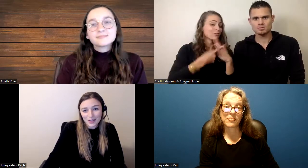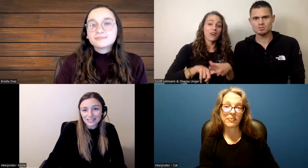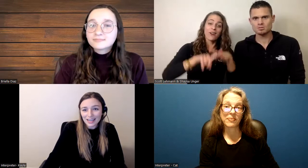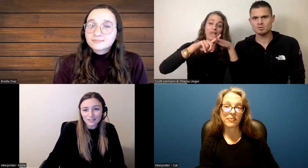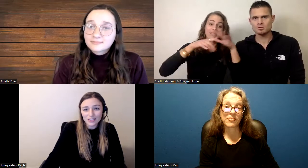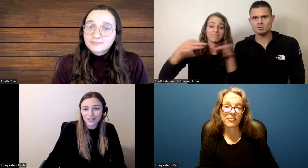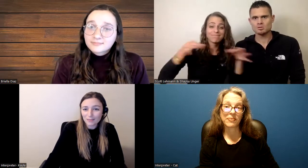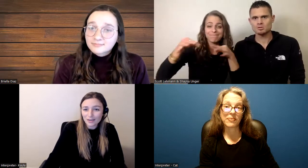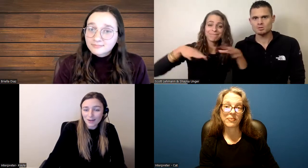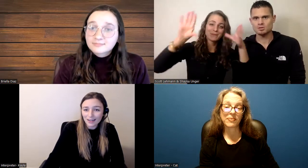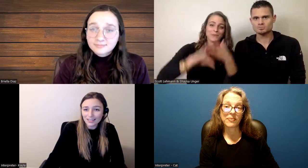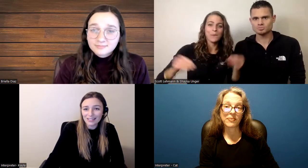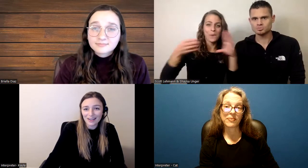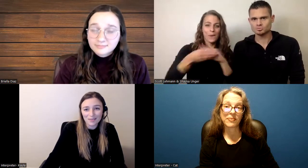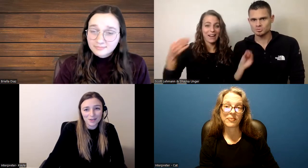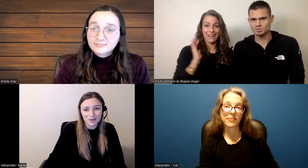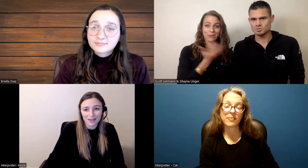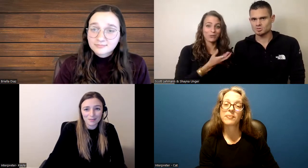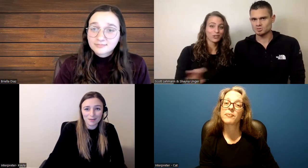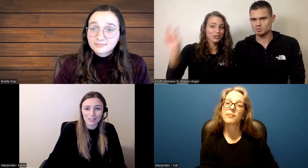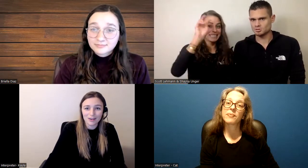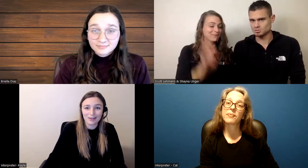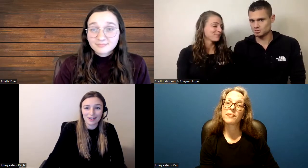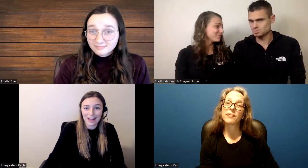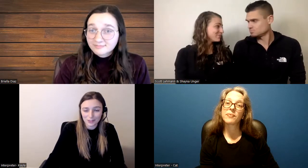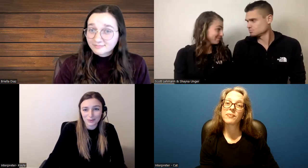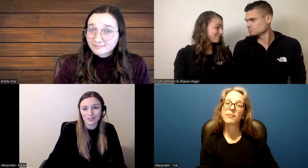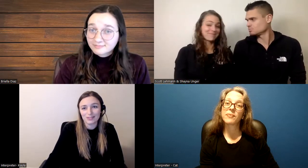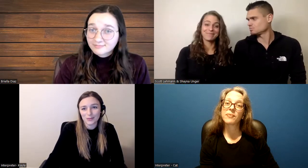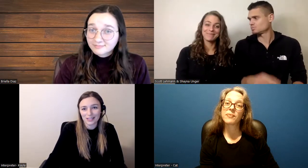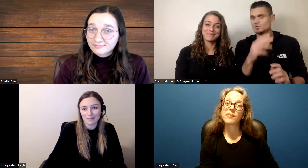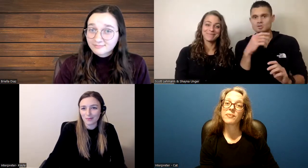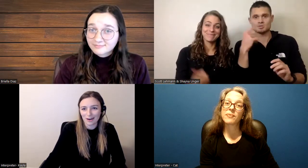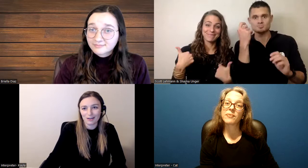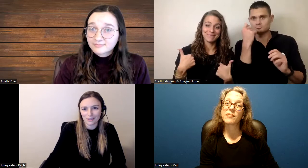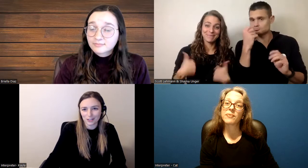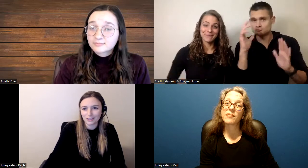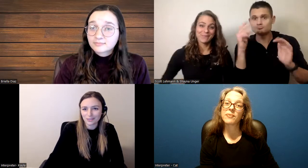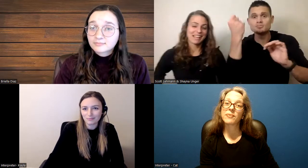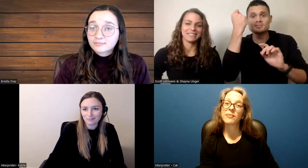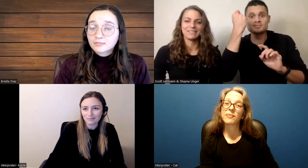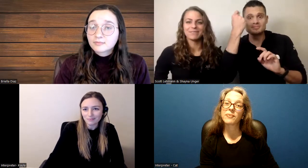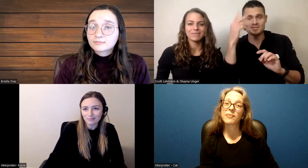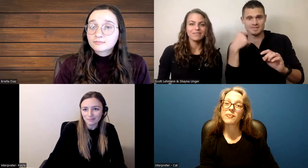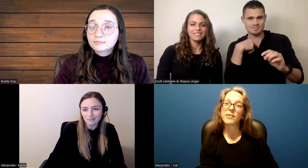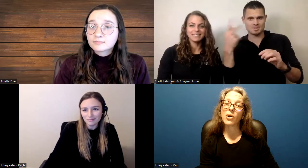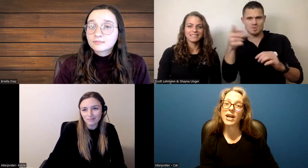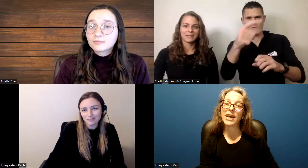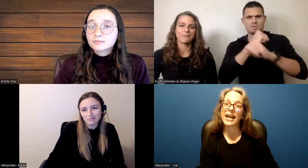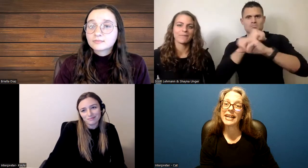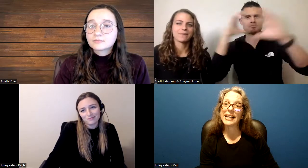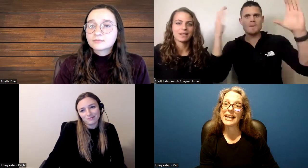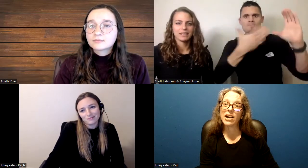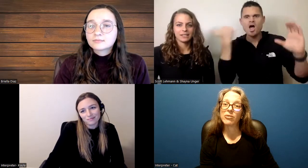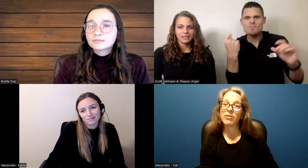So that is kind of just a little bit about us, kind of before we start our actual story time about our adventures.